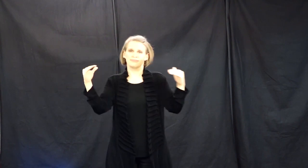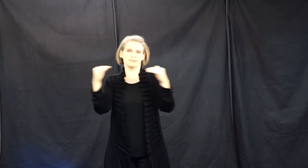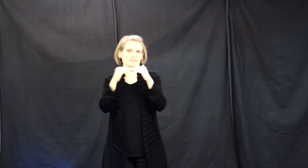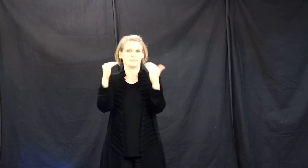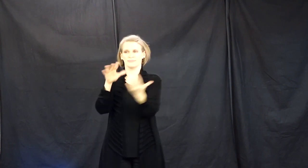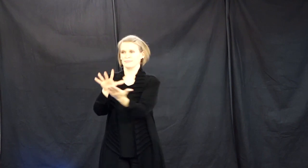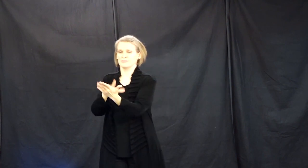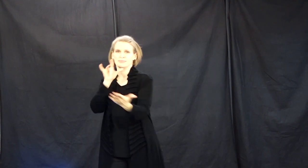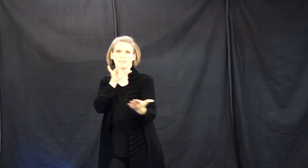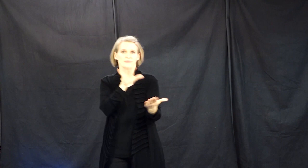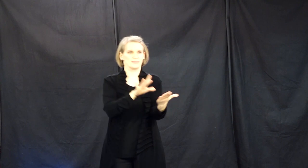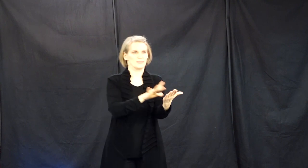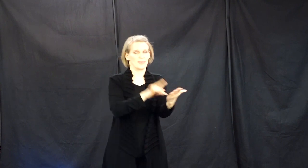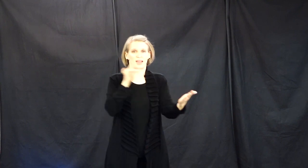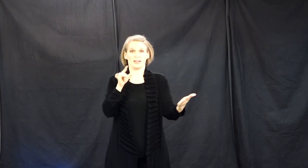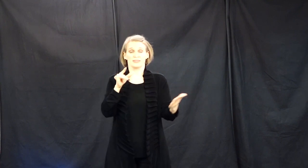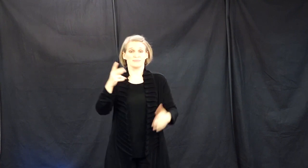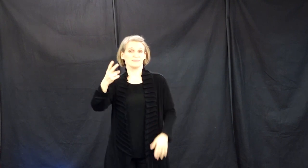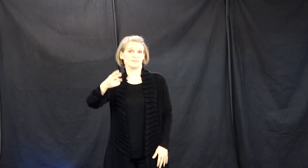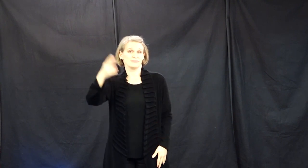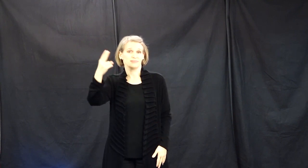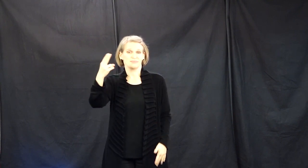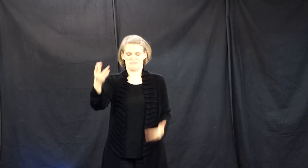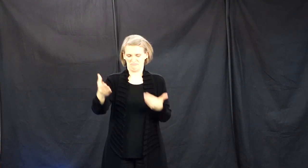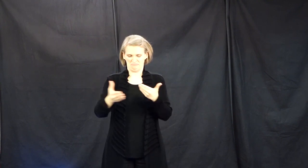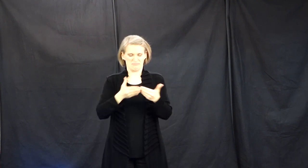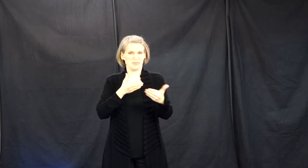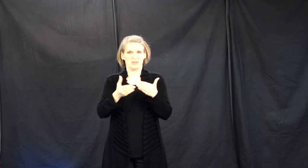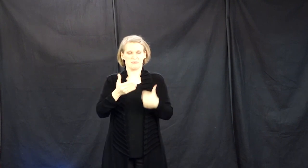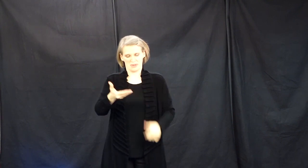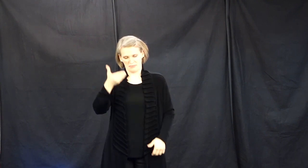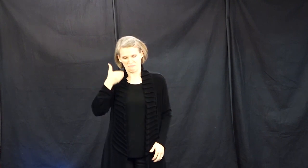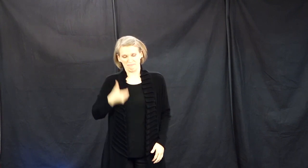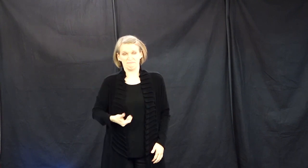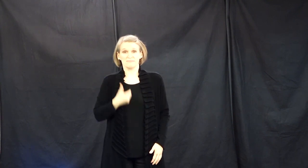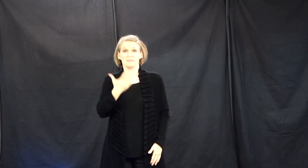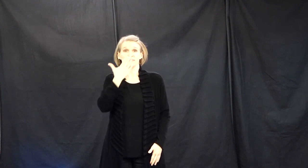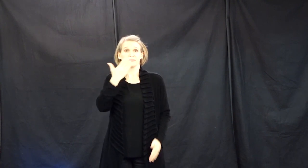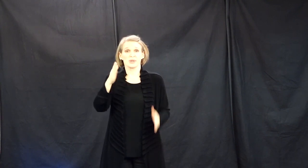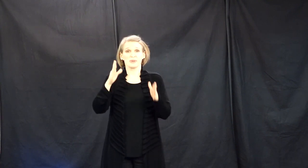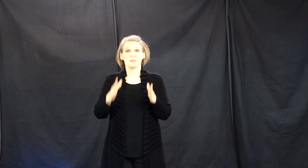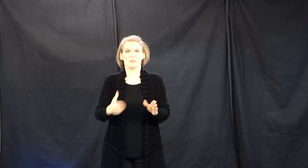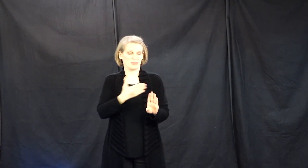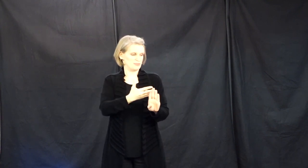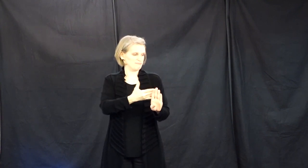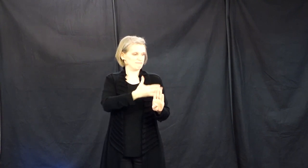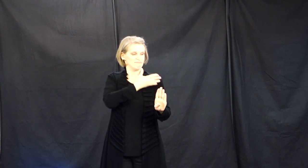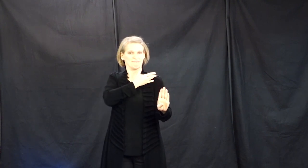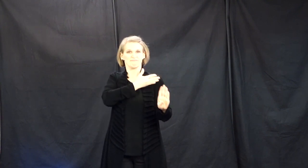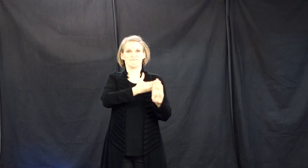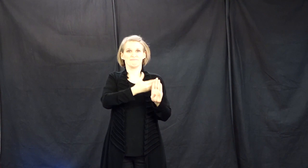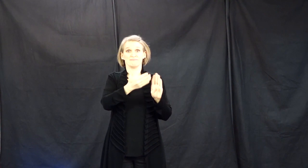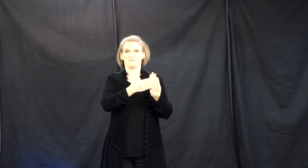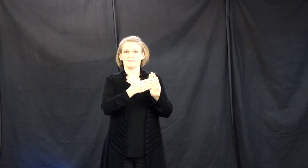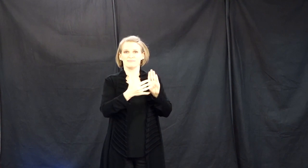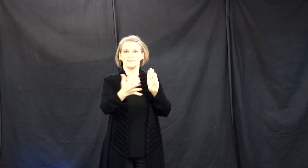takes and it takes and it takes. History obliterates, and every picture it paints me in all